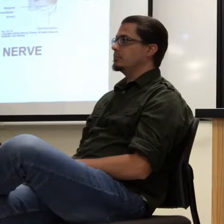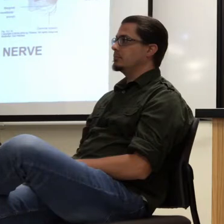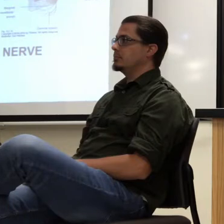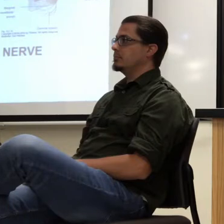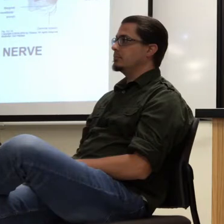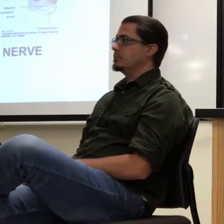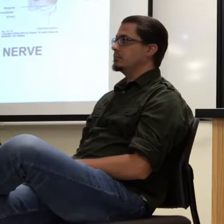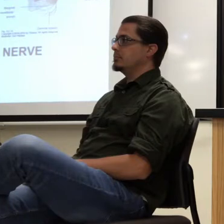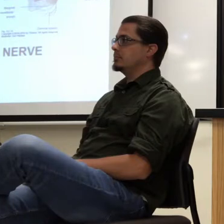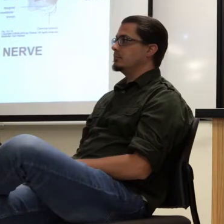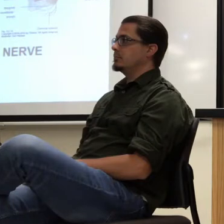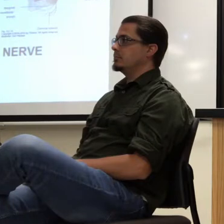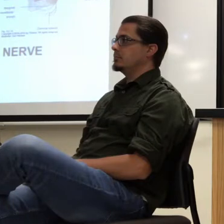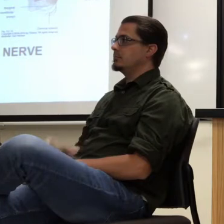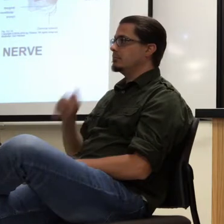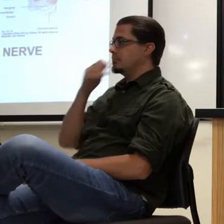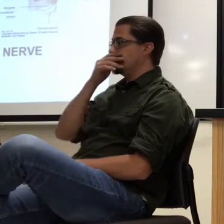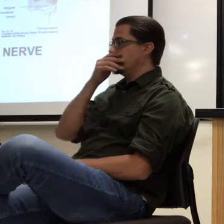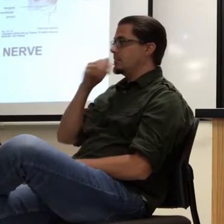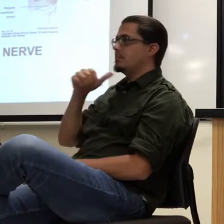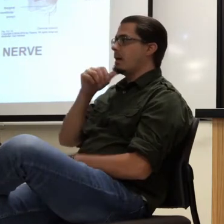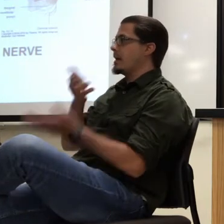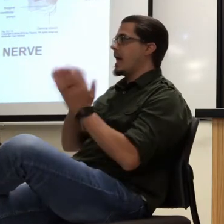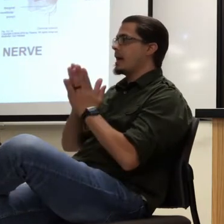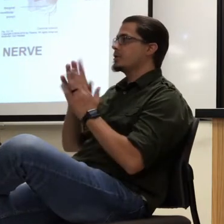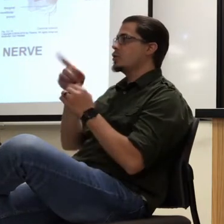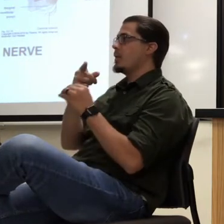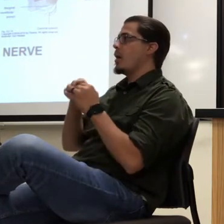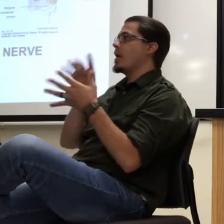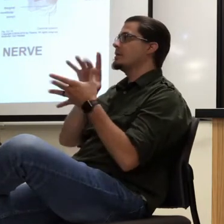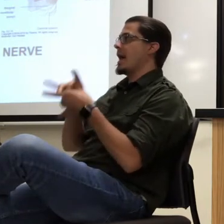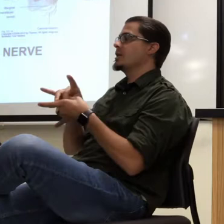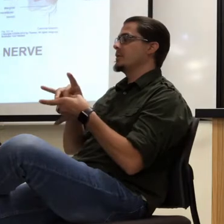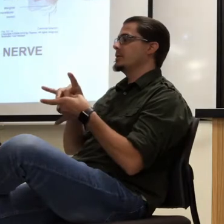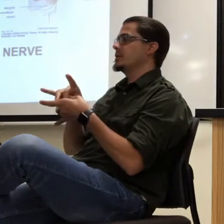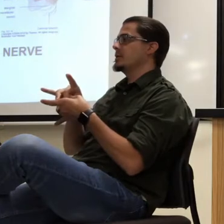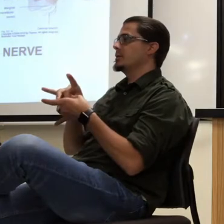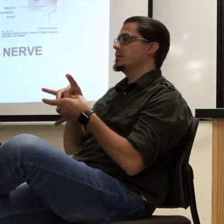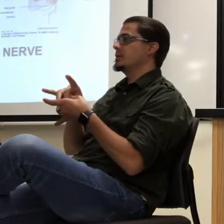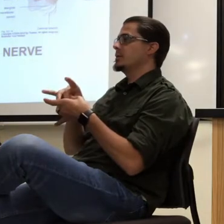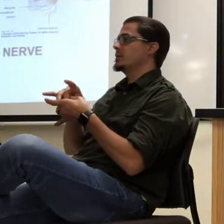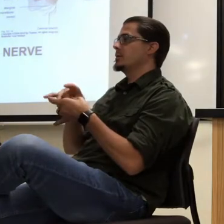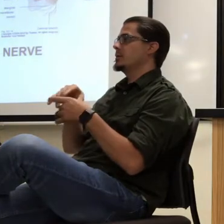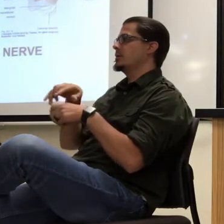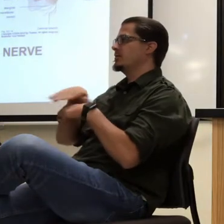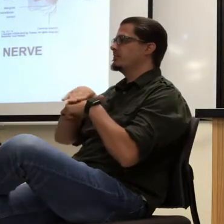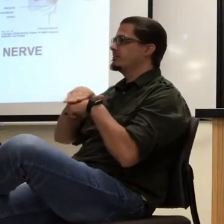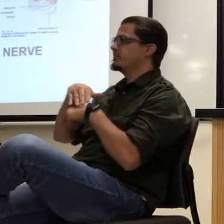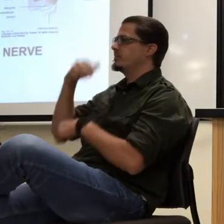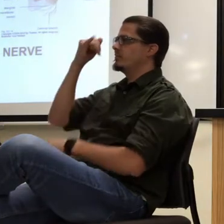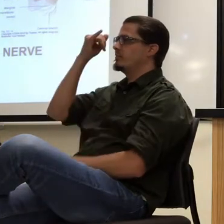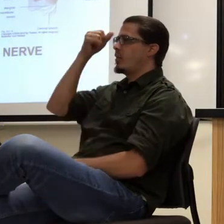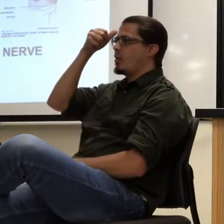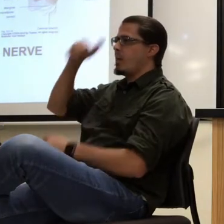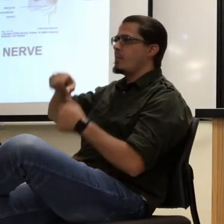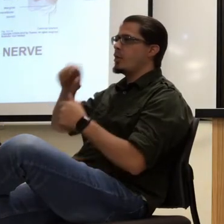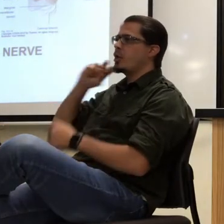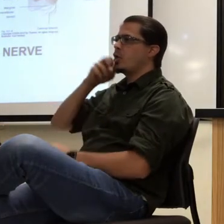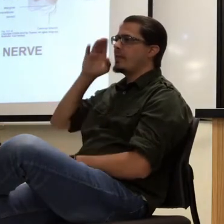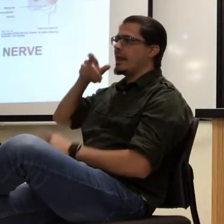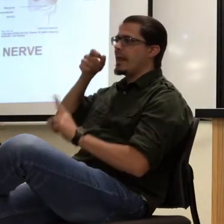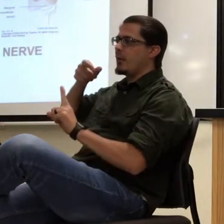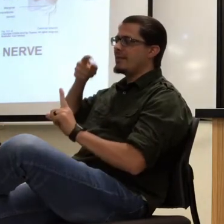Muscles of the head, I won't ask you attachments, just idea, and remember the nerve that innervates them.